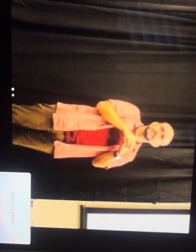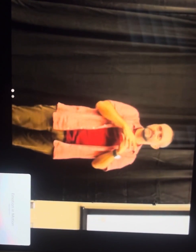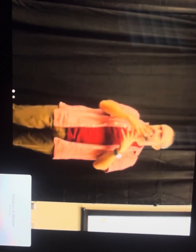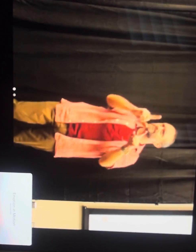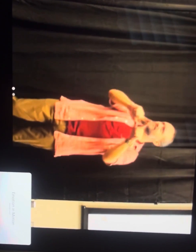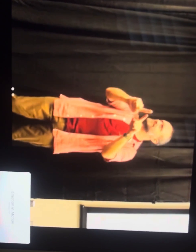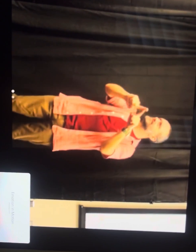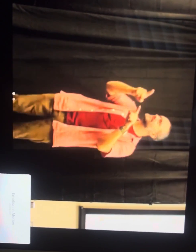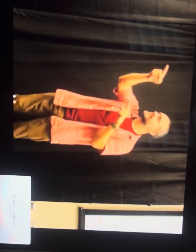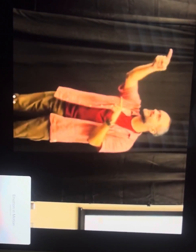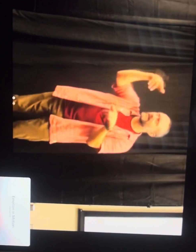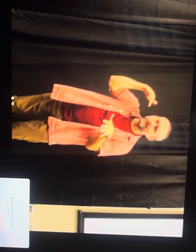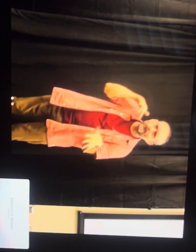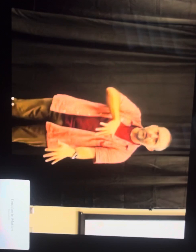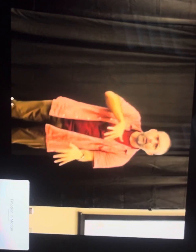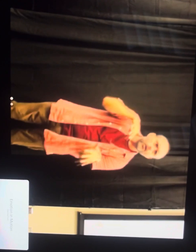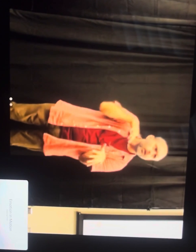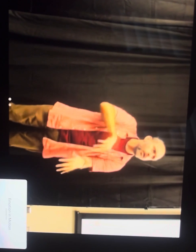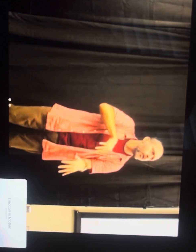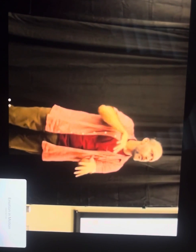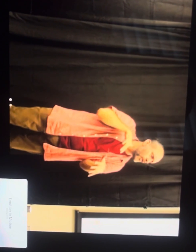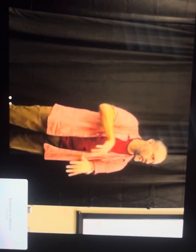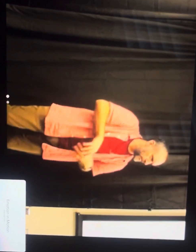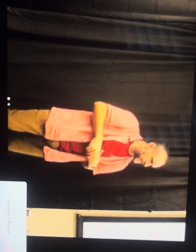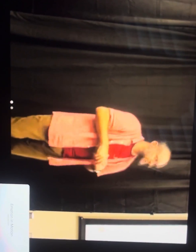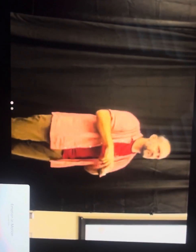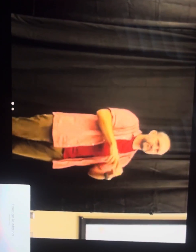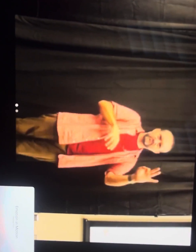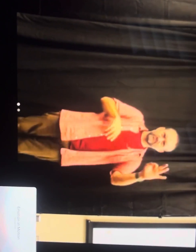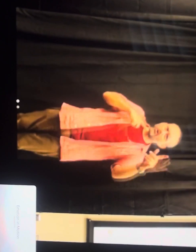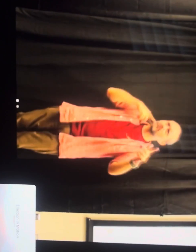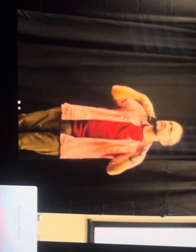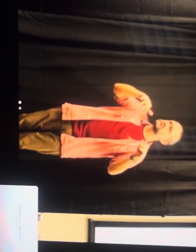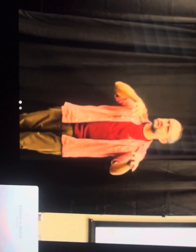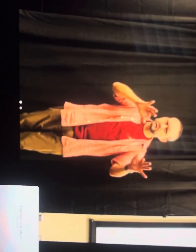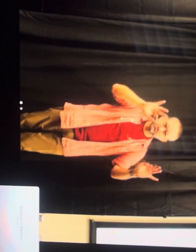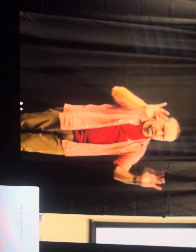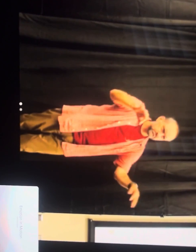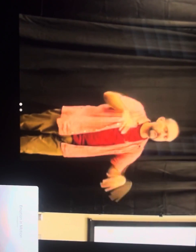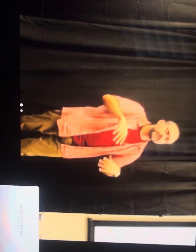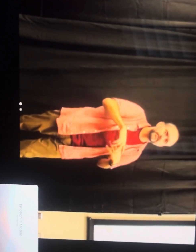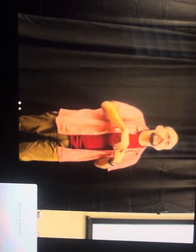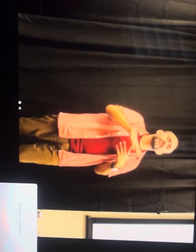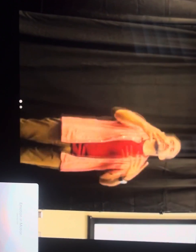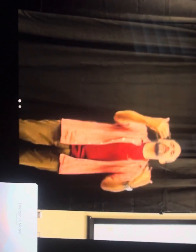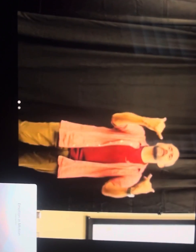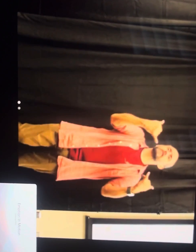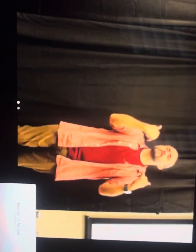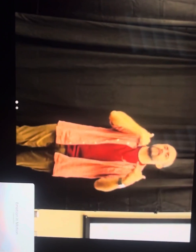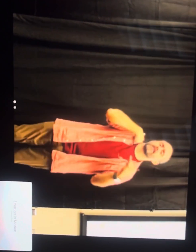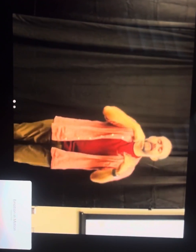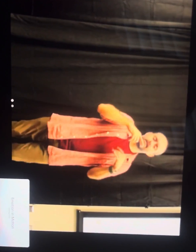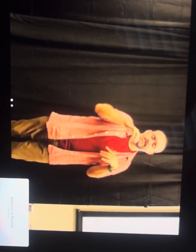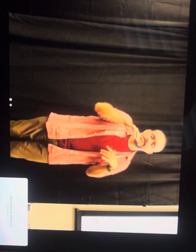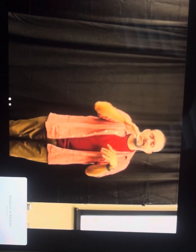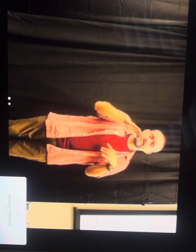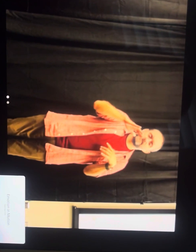Another person says waves, different types of water. Oh, water going down a mountain. Awesome.